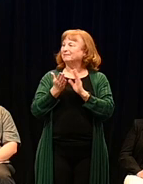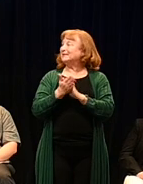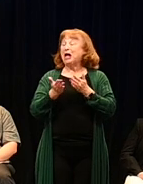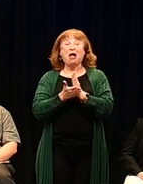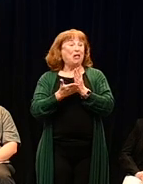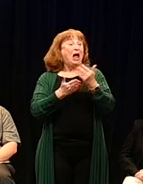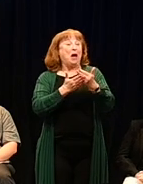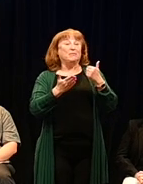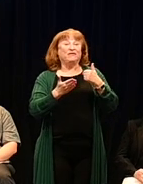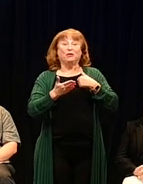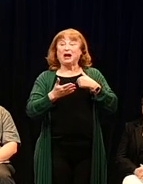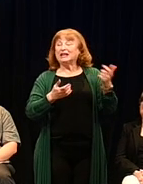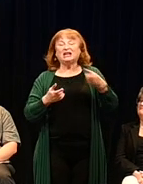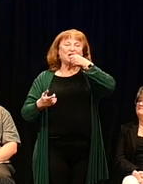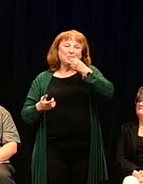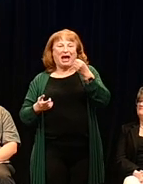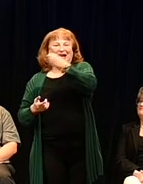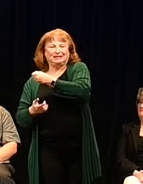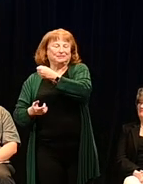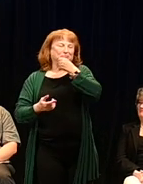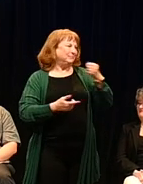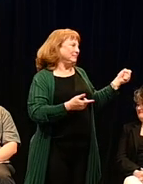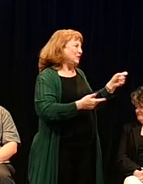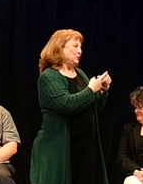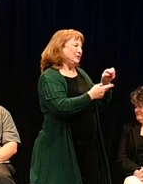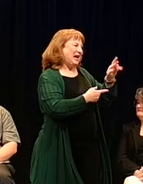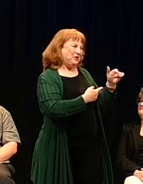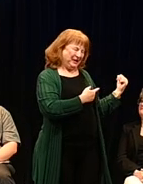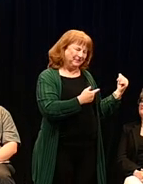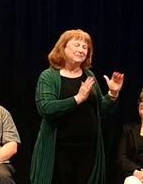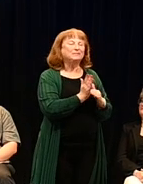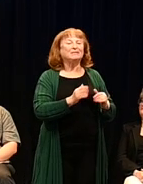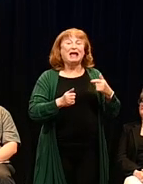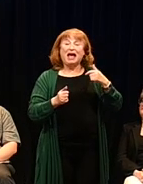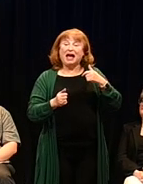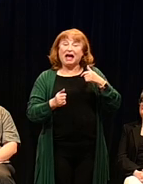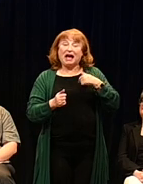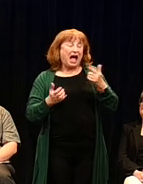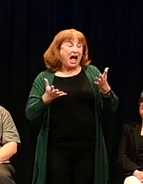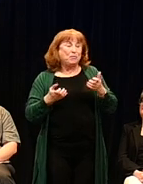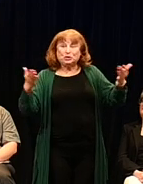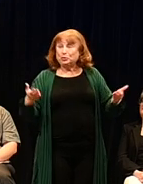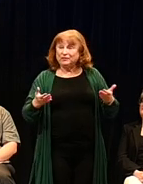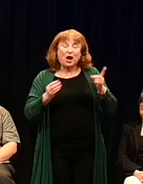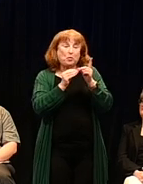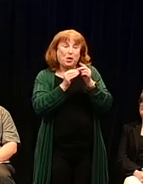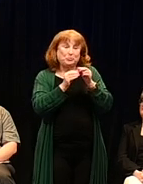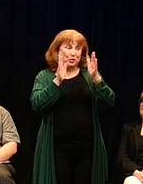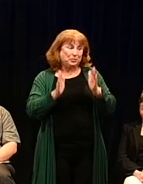All right, and before I hand it back over to Terry, I want to invite one